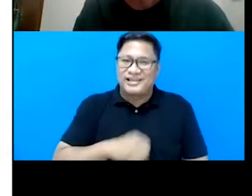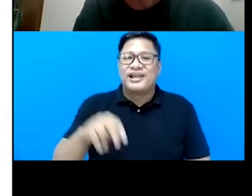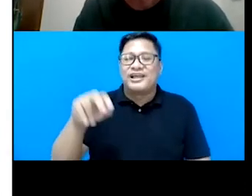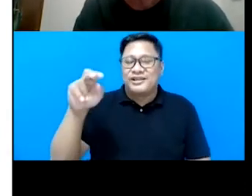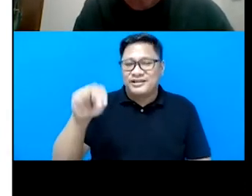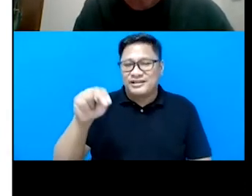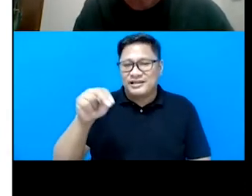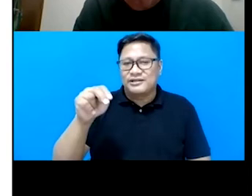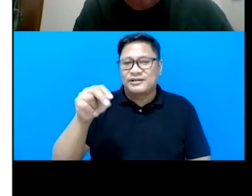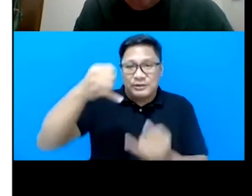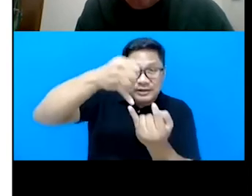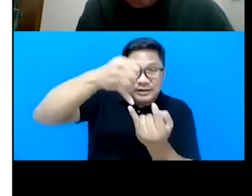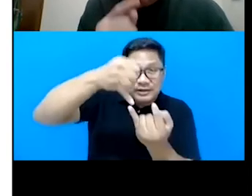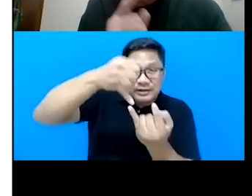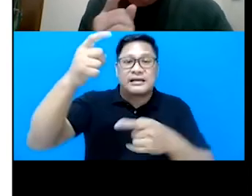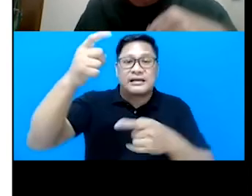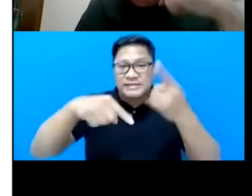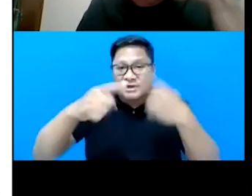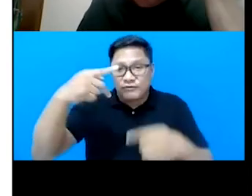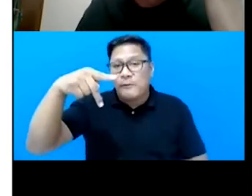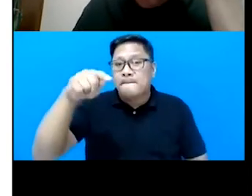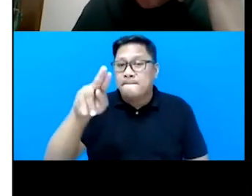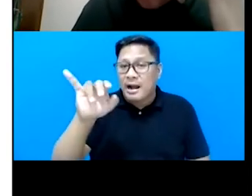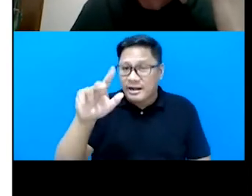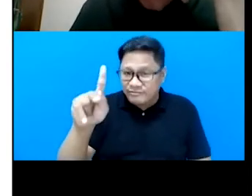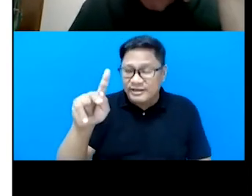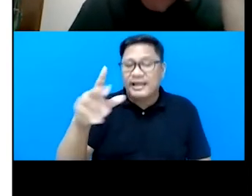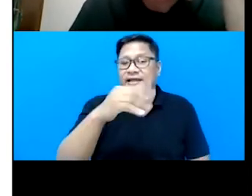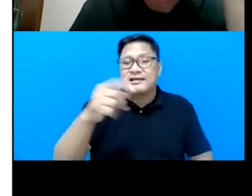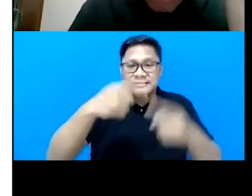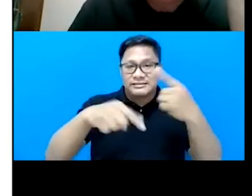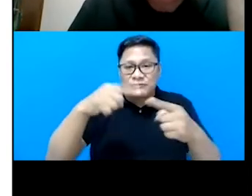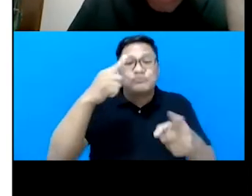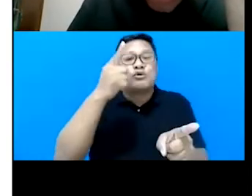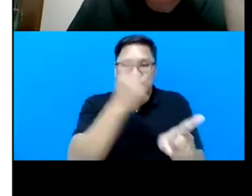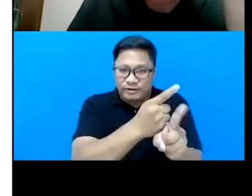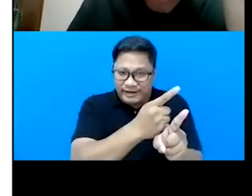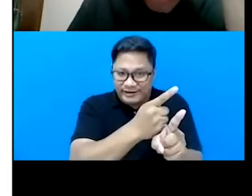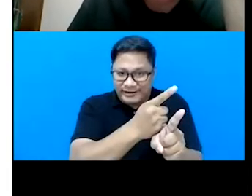in between the sign for Patrick and the sign for correct.